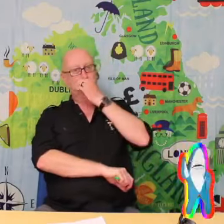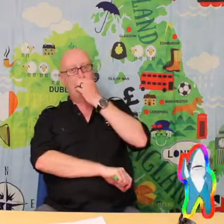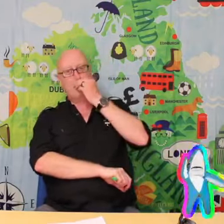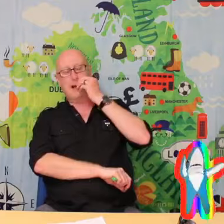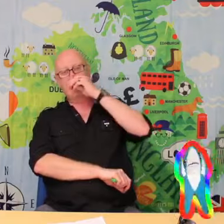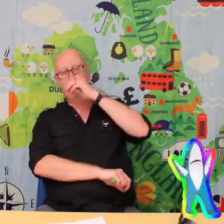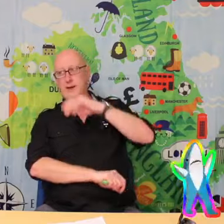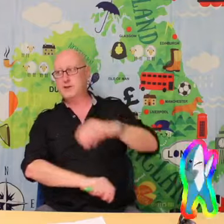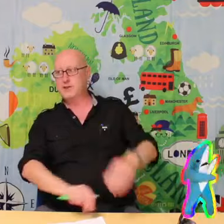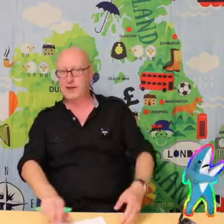That was hilarious, wasn't it? It was a cocker.